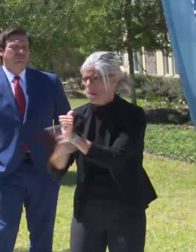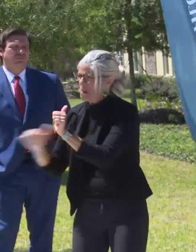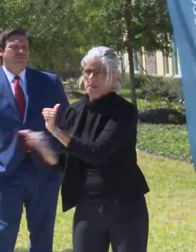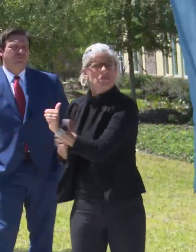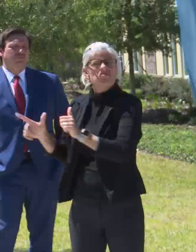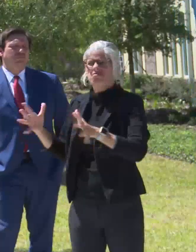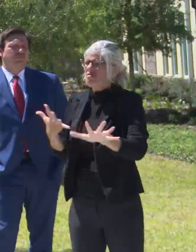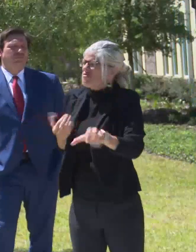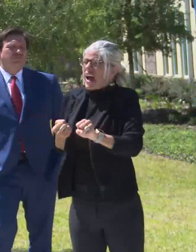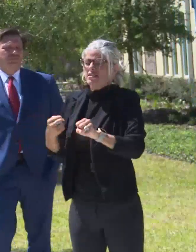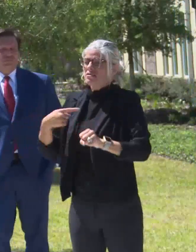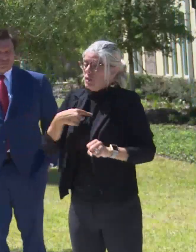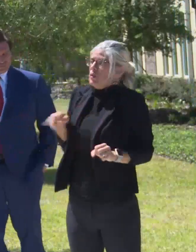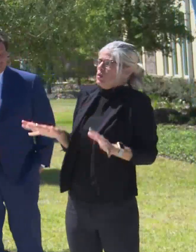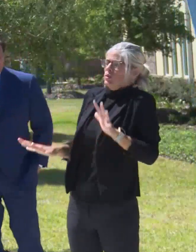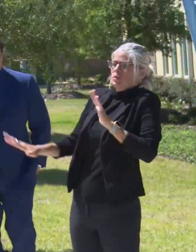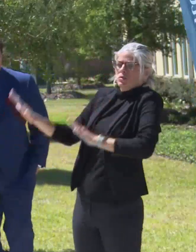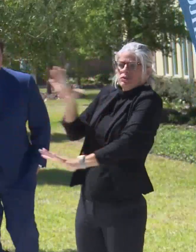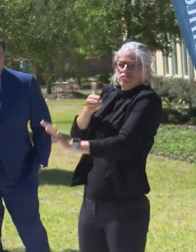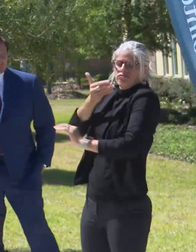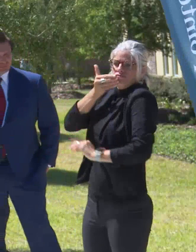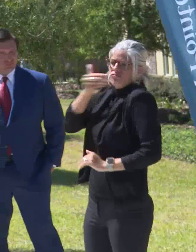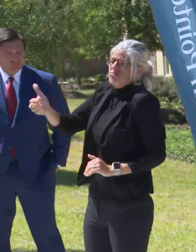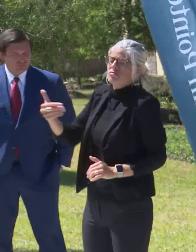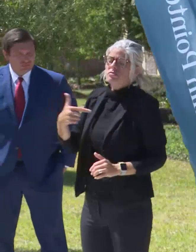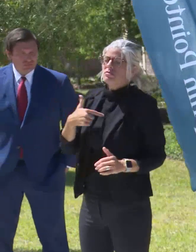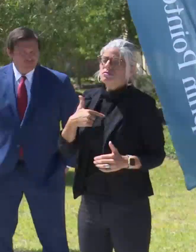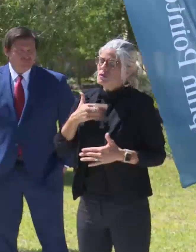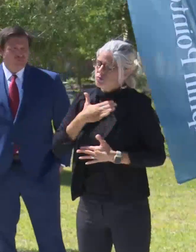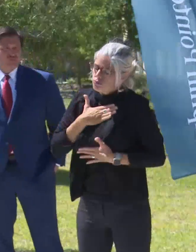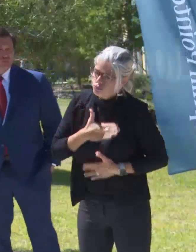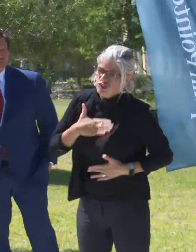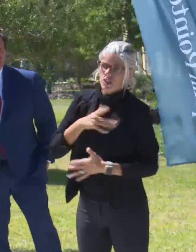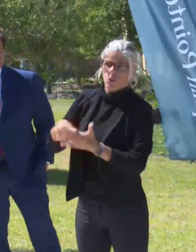I am incredibly grateful for what they are doing here, for the